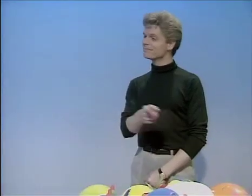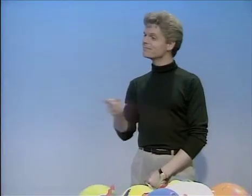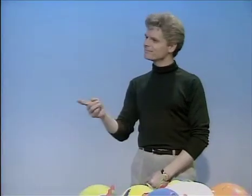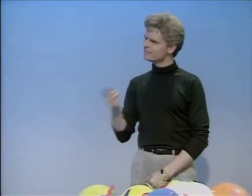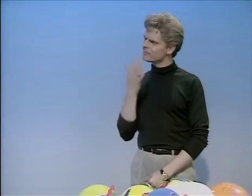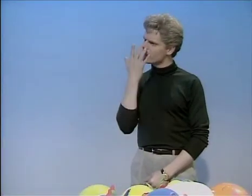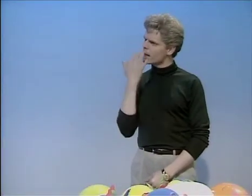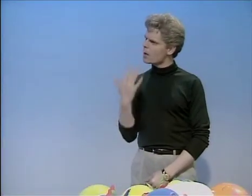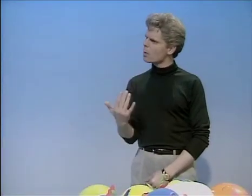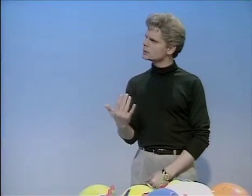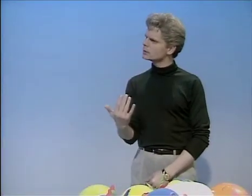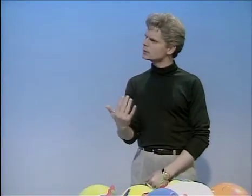How old are they?